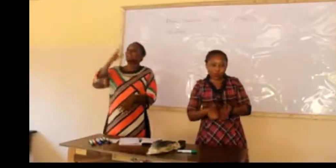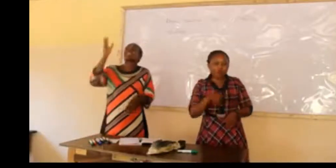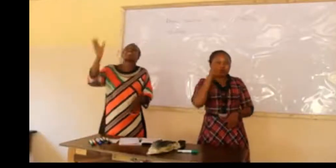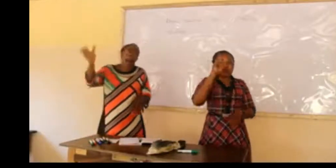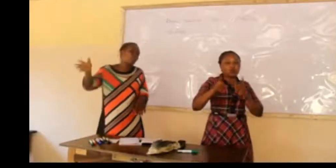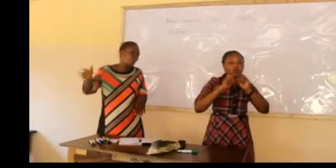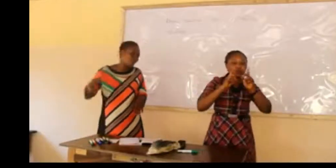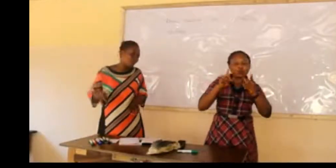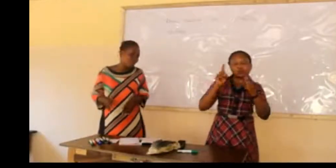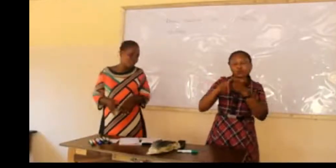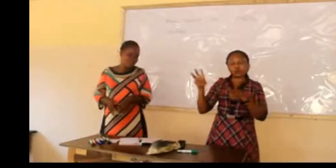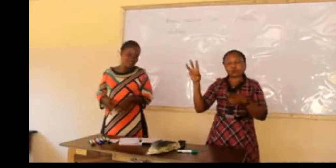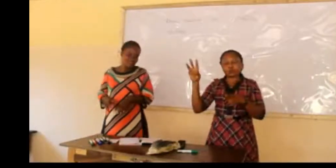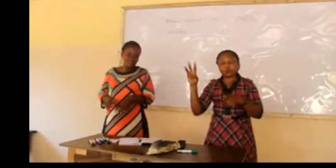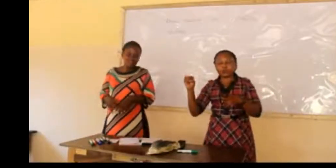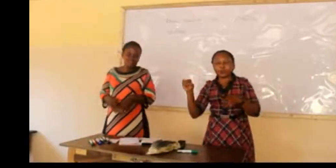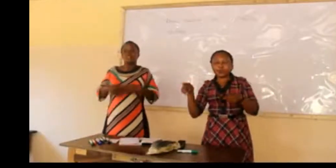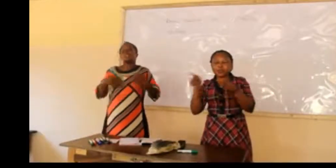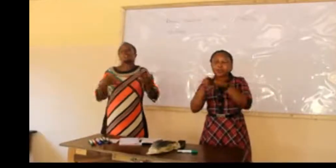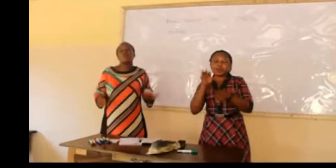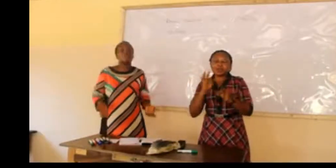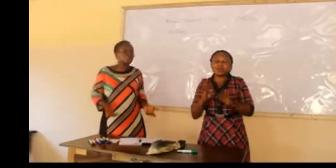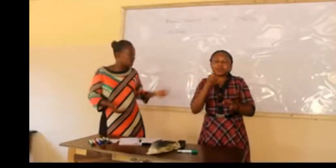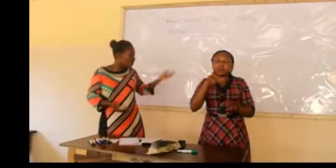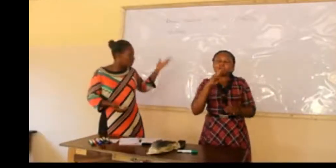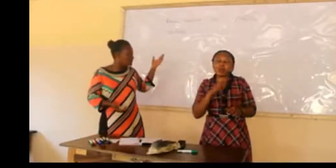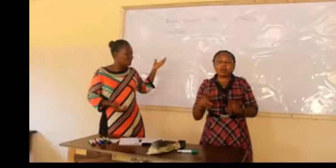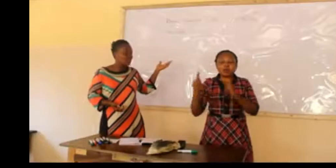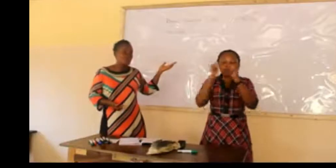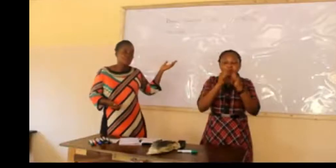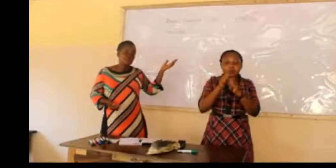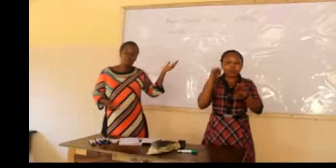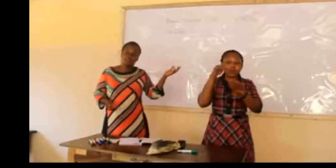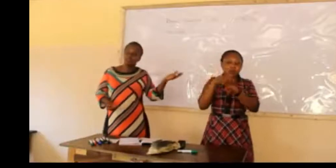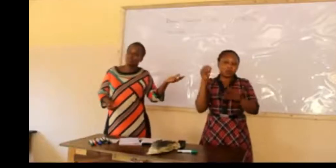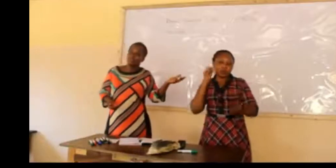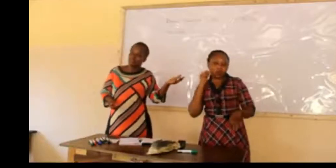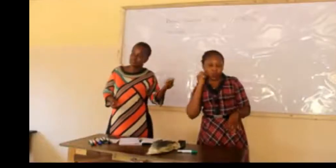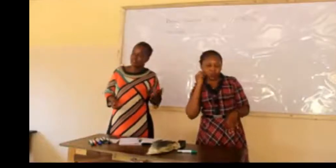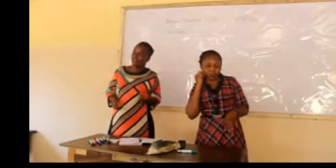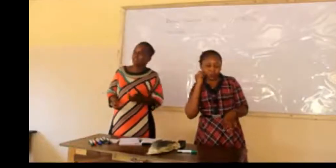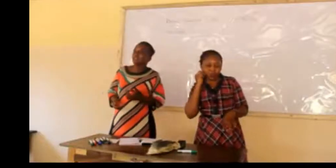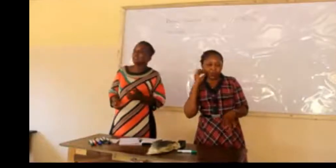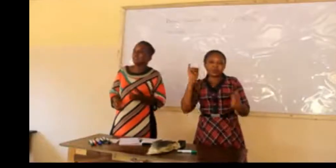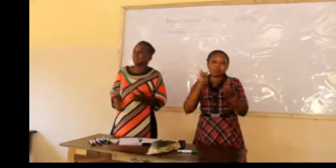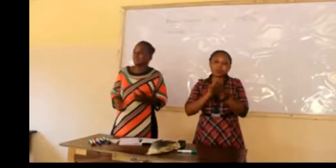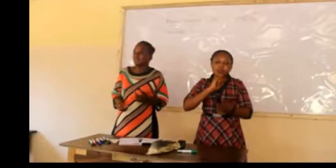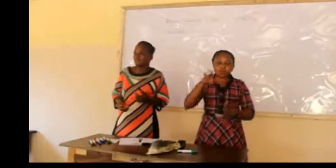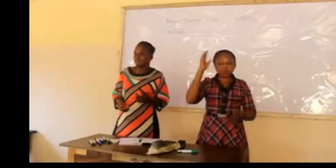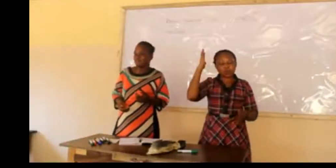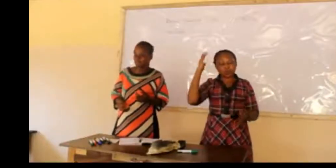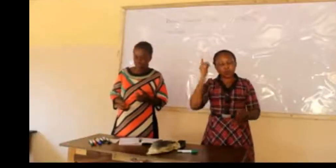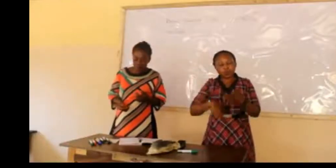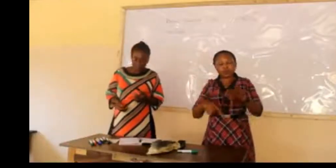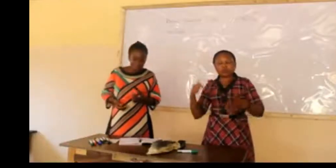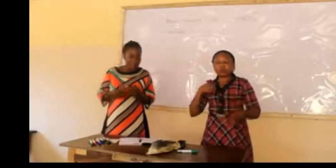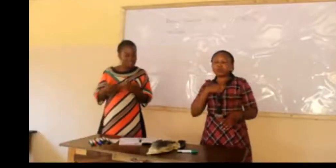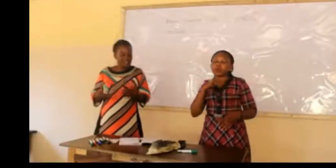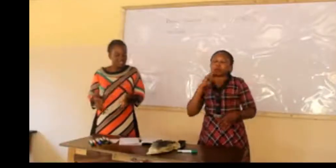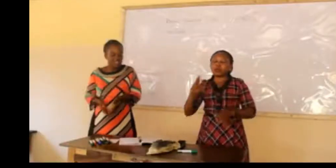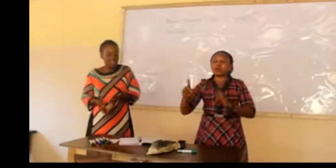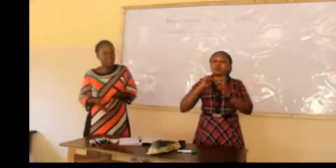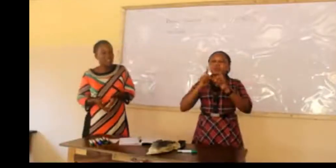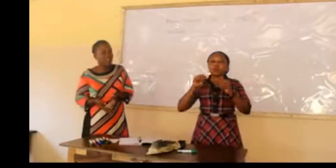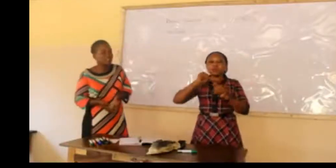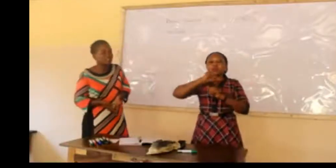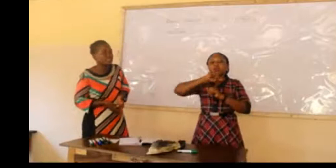there just next door. This is what we want to discuss. Satellites. What